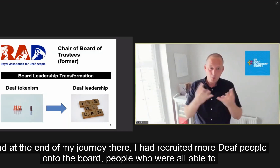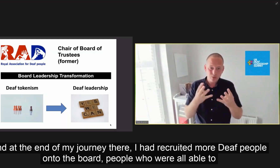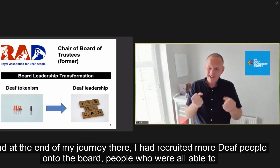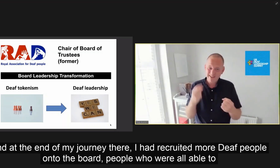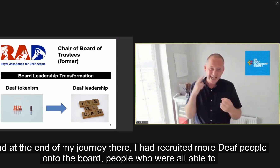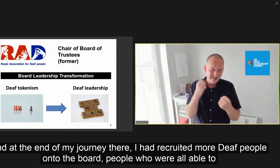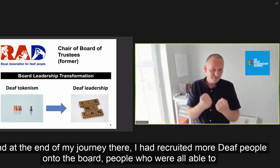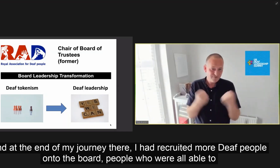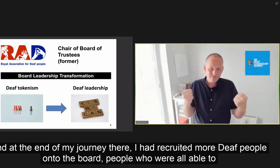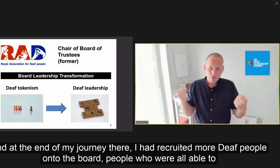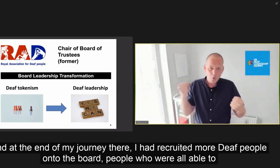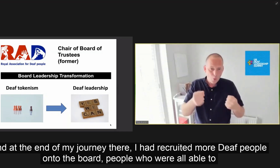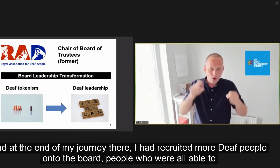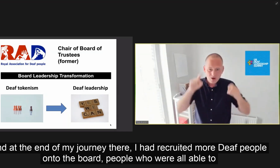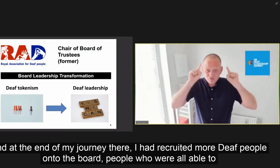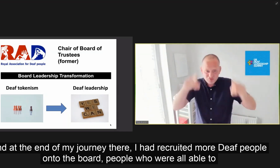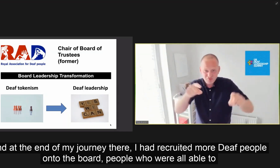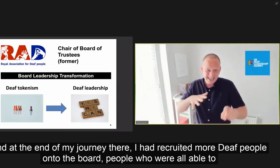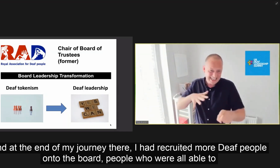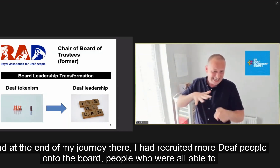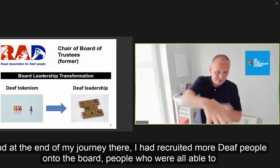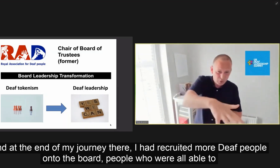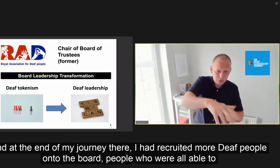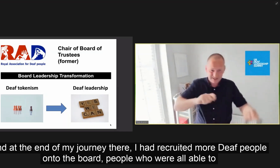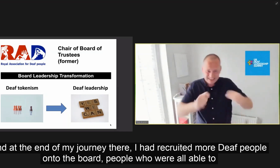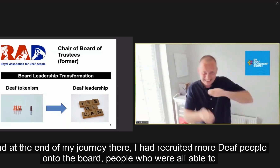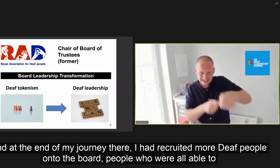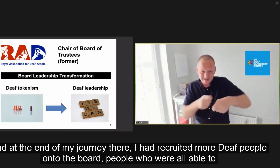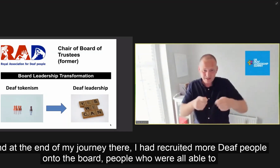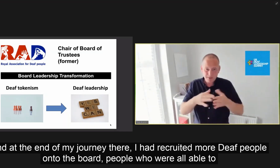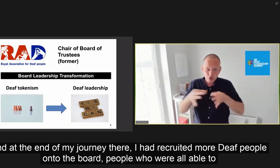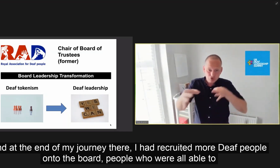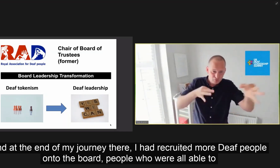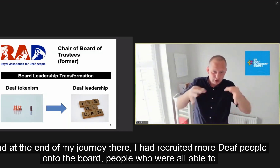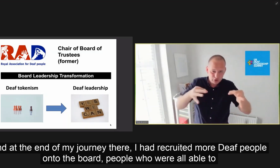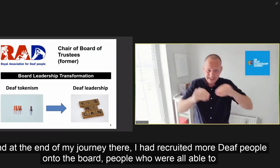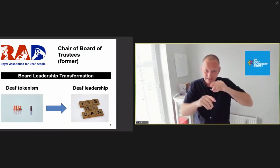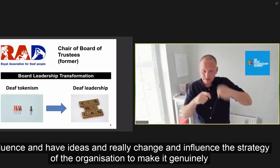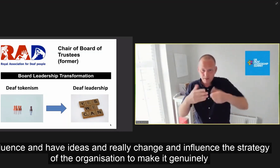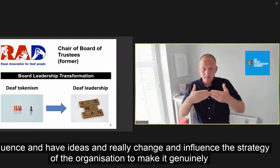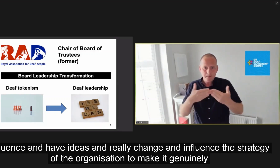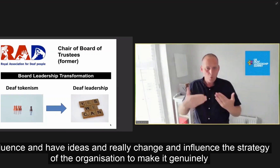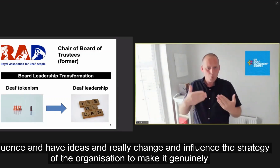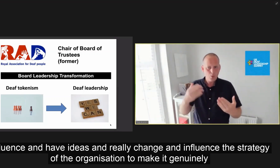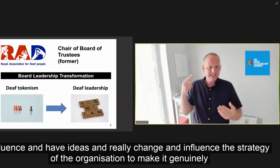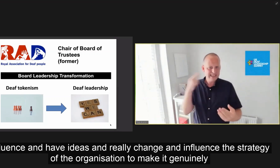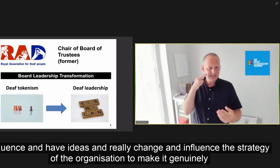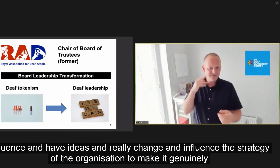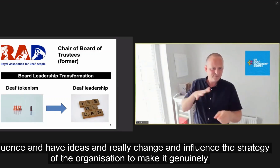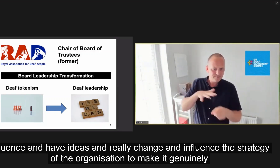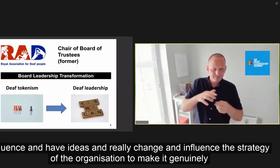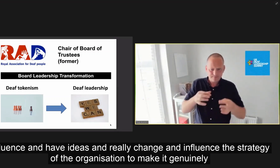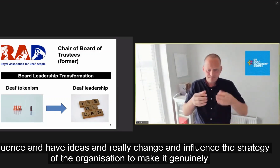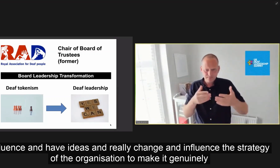recruited more deaf people onto the board, people who were able to influence and have ideas and really change and influence the strategy